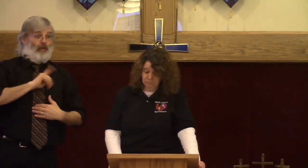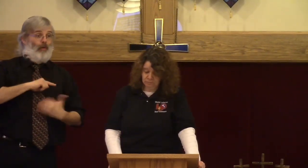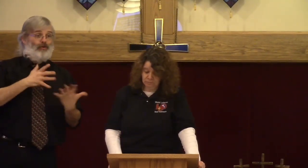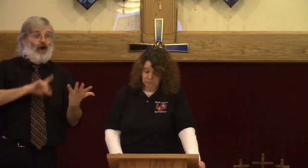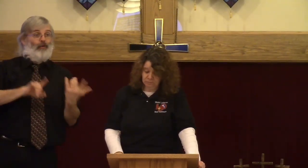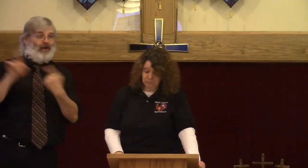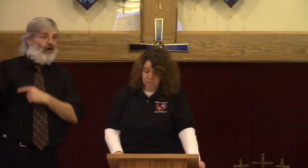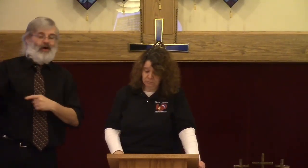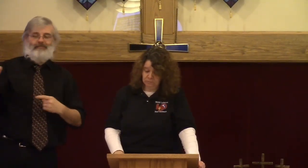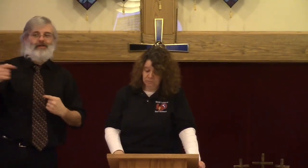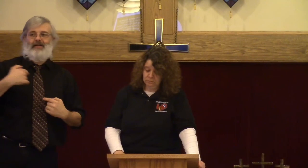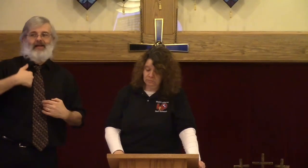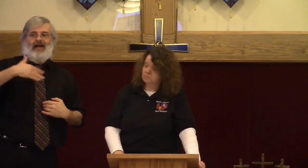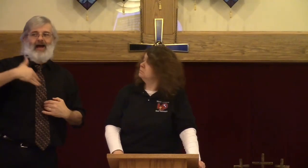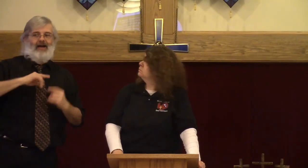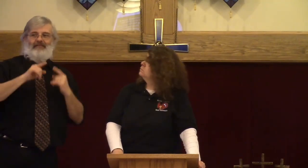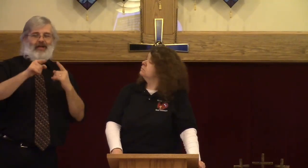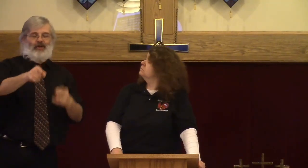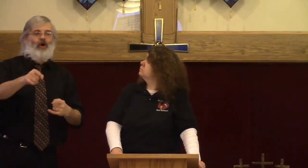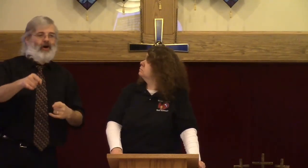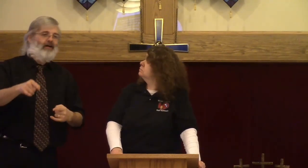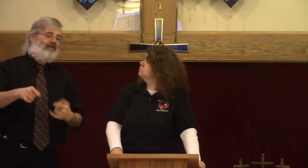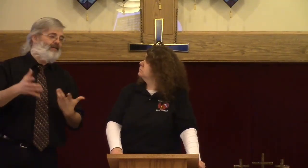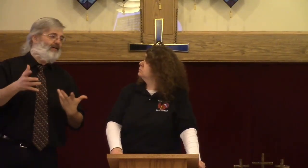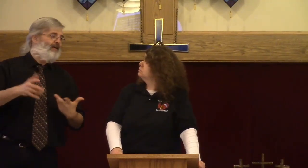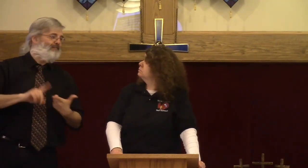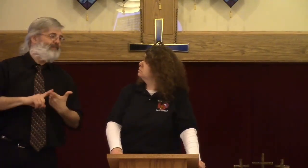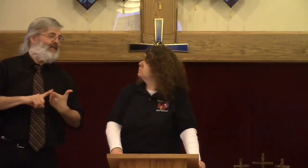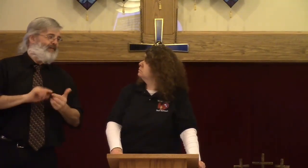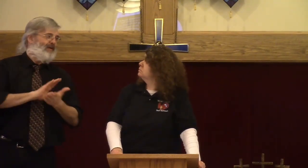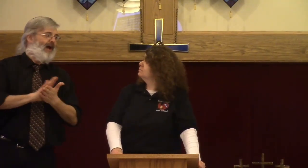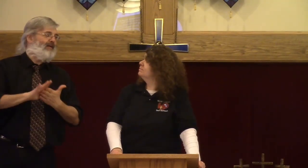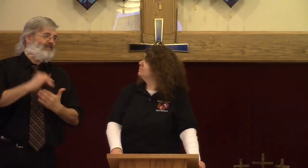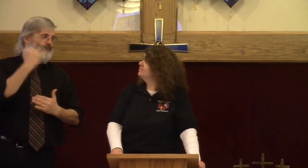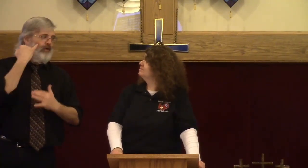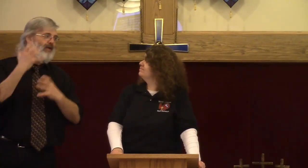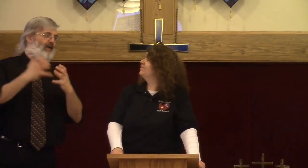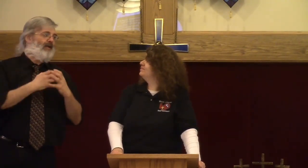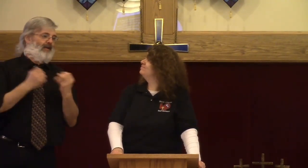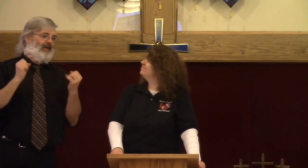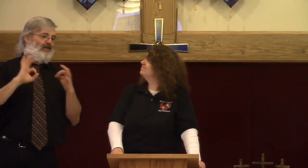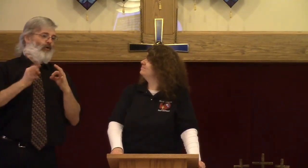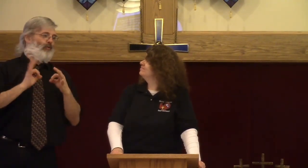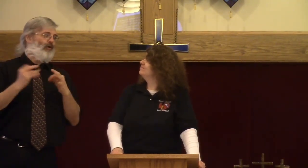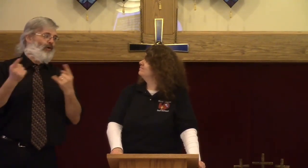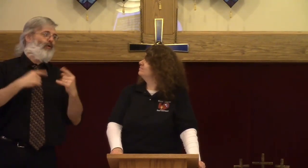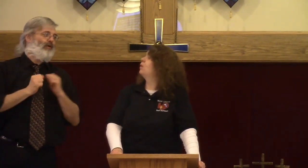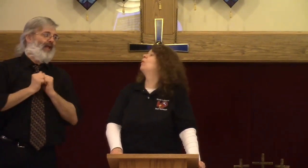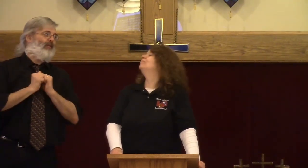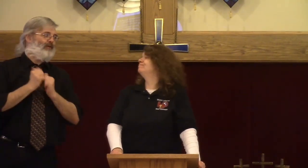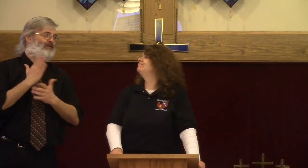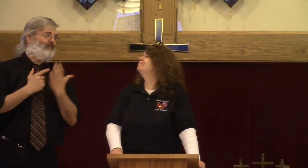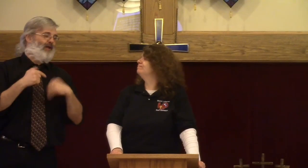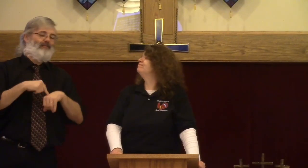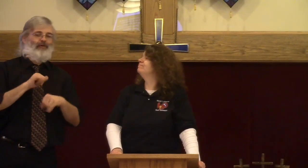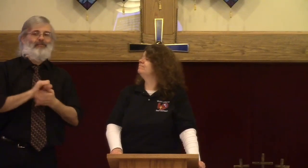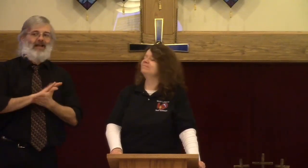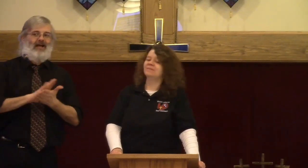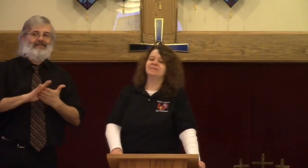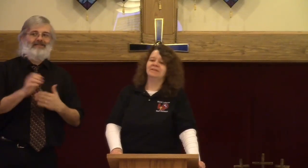Palmer's already gone, but I haven't yet gone. It'd be nice if we could get an interpreter to go together sometime. It would be nice.